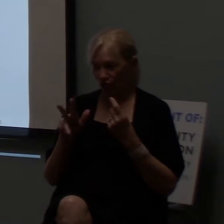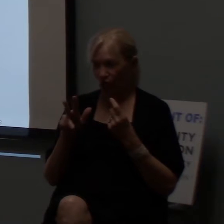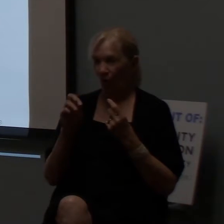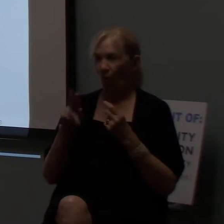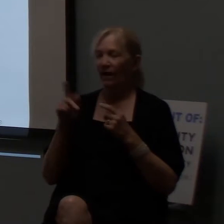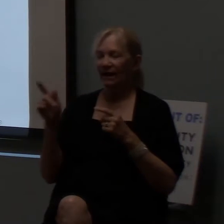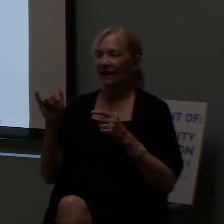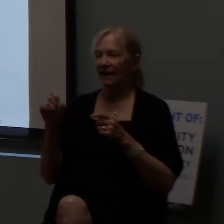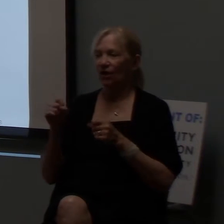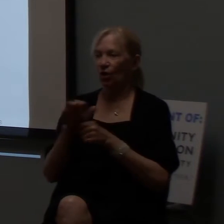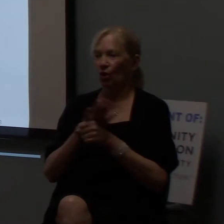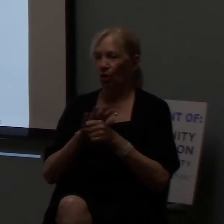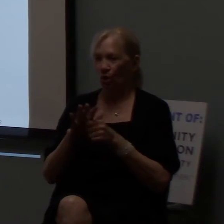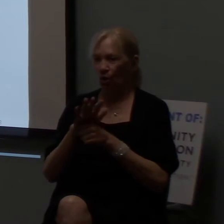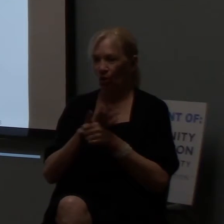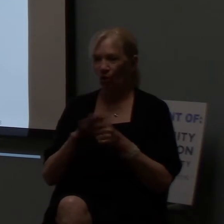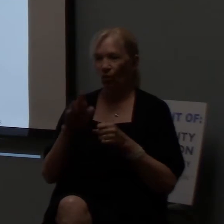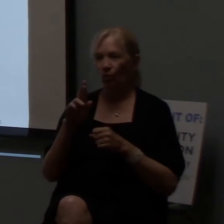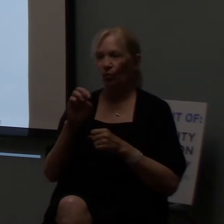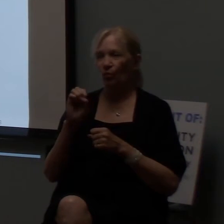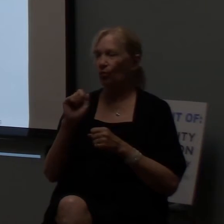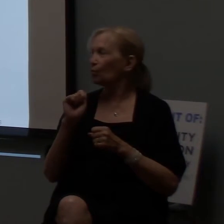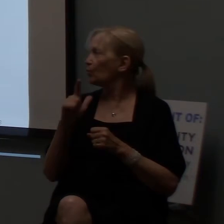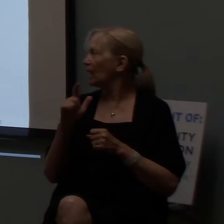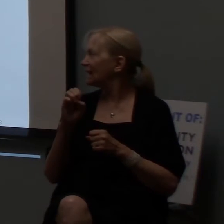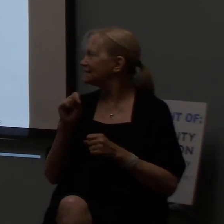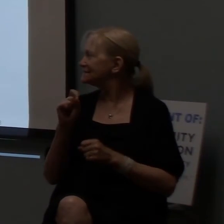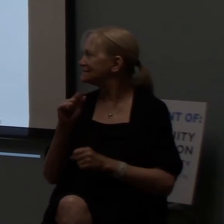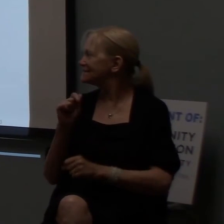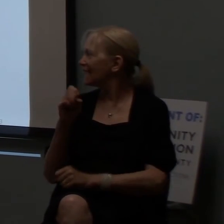a local area real estate broker.